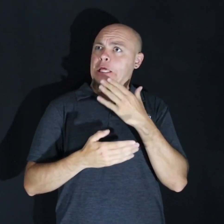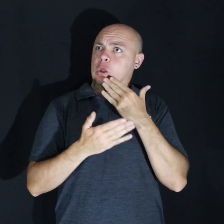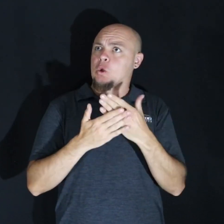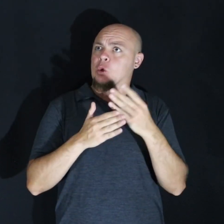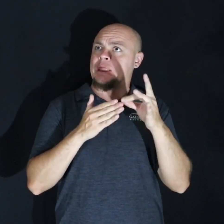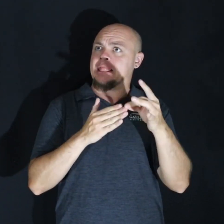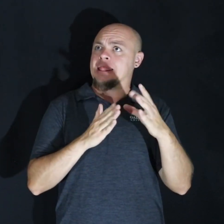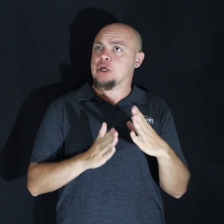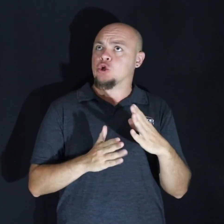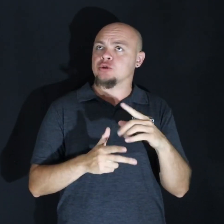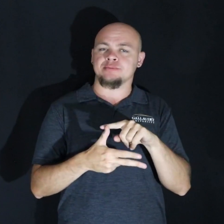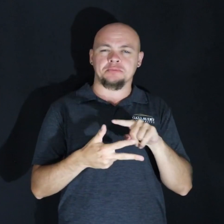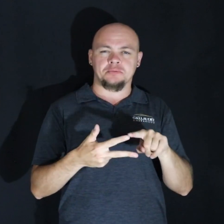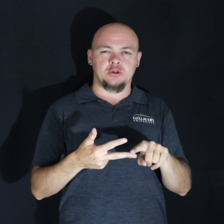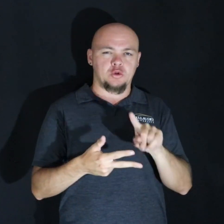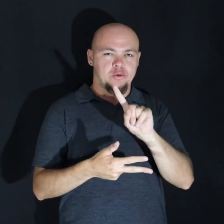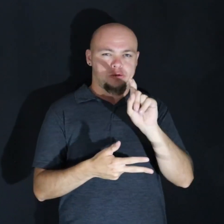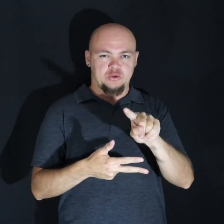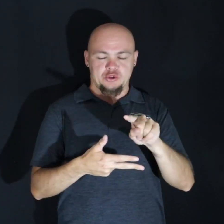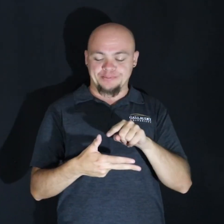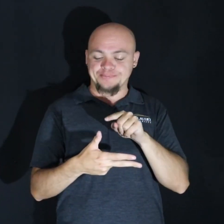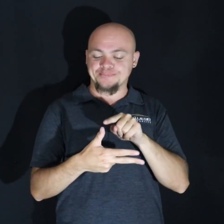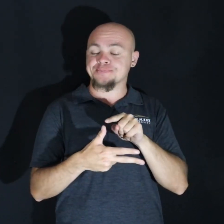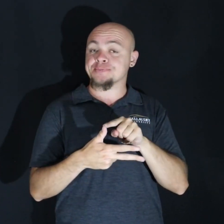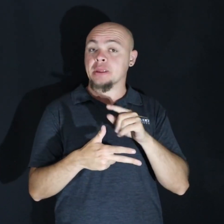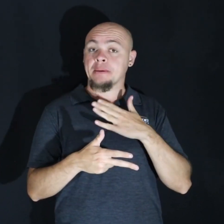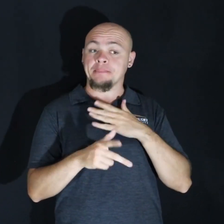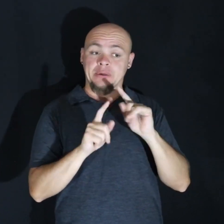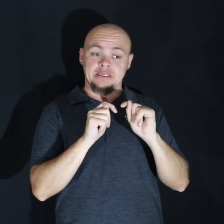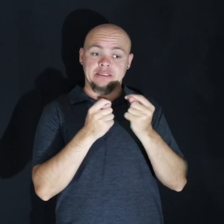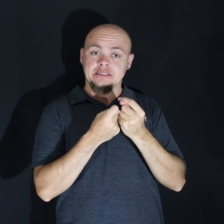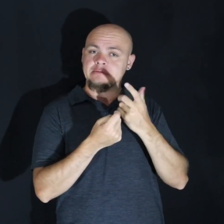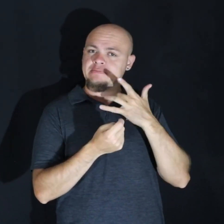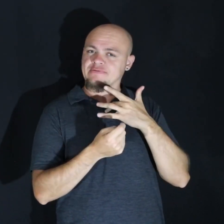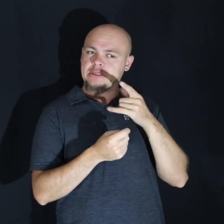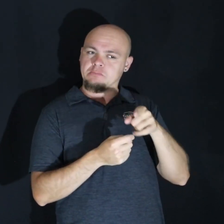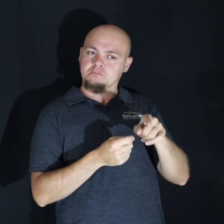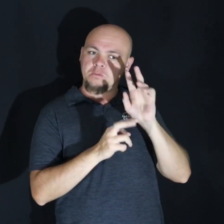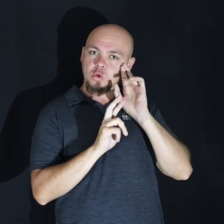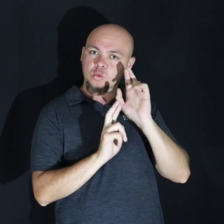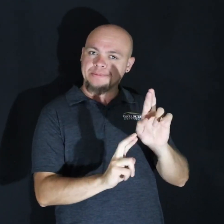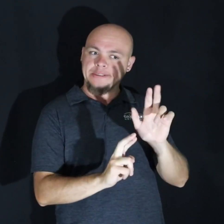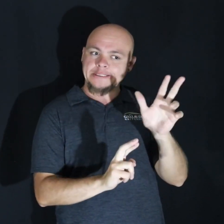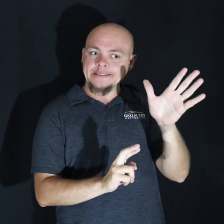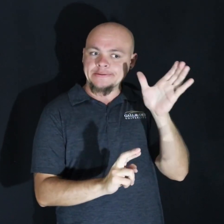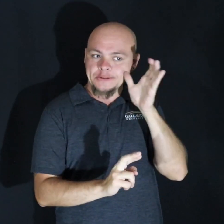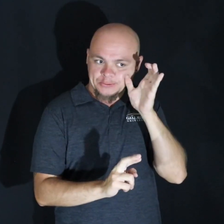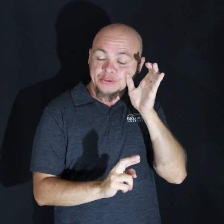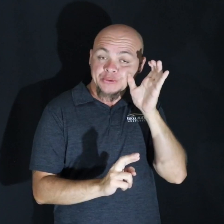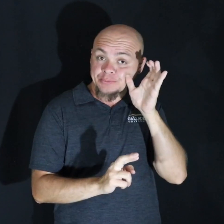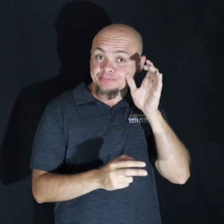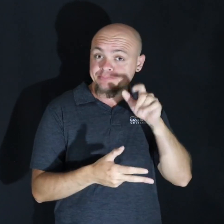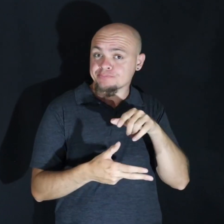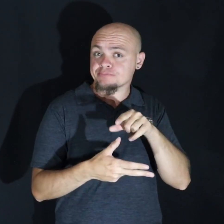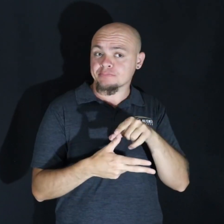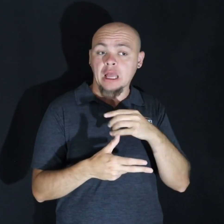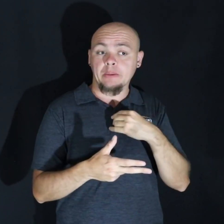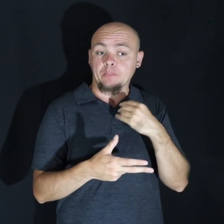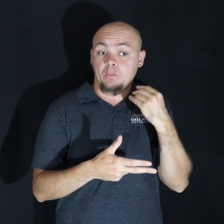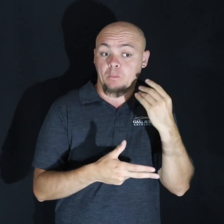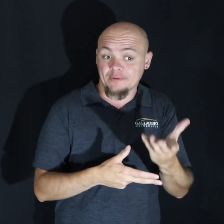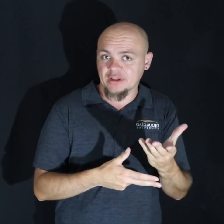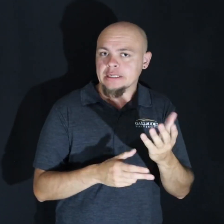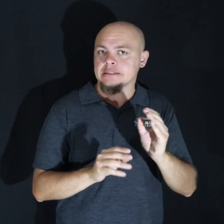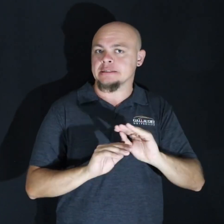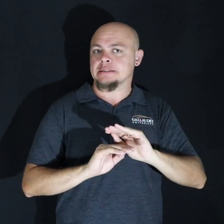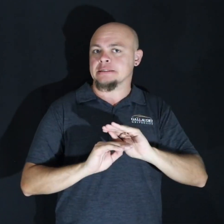ask yourself these 3 questions. Does my team feel respected and heard? Do I provide